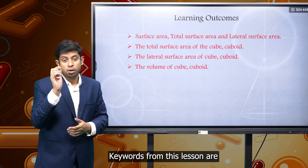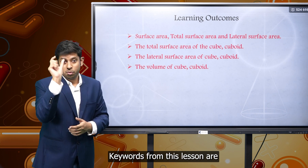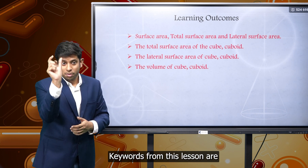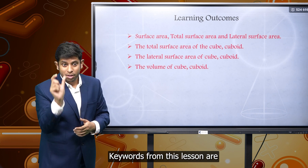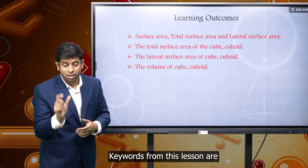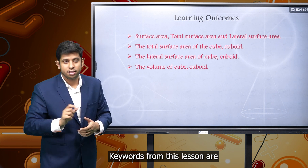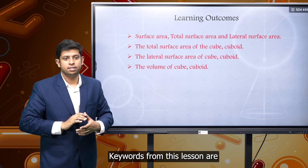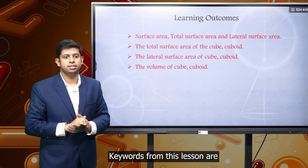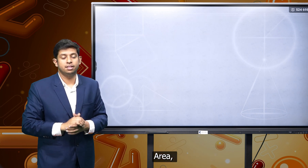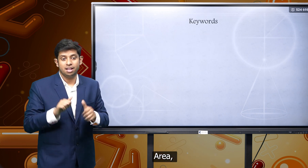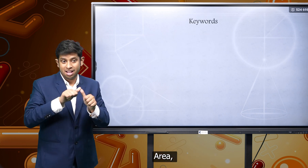Keywords from this lesson are area,